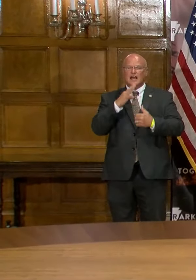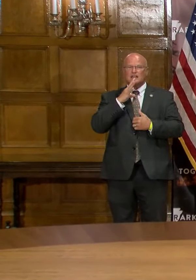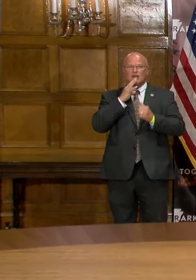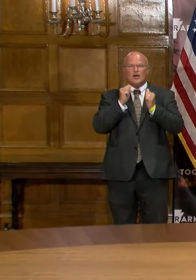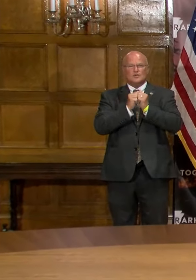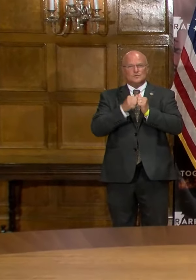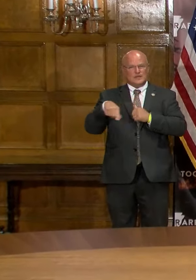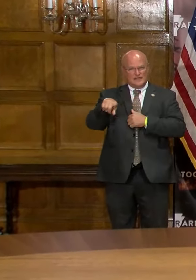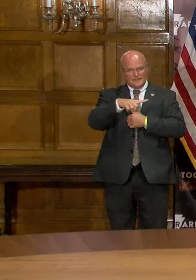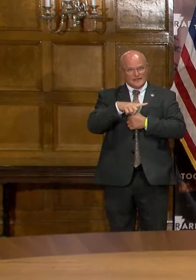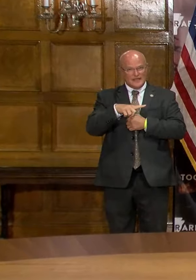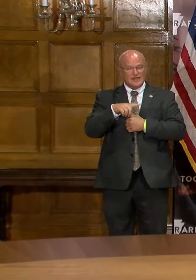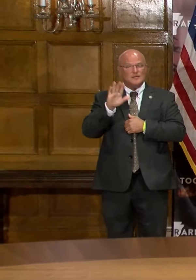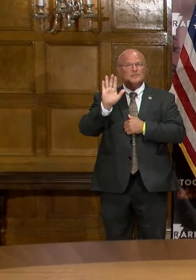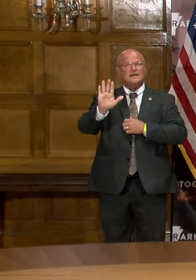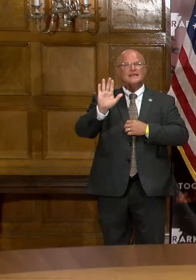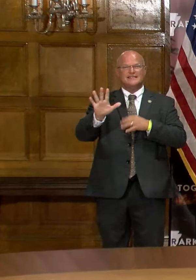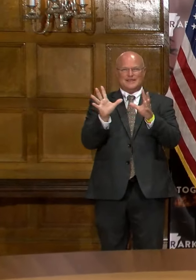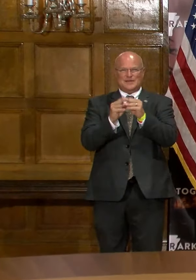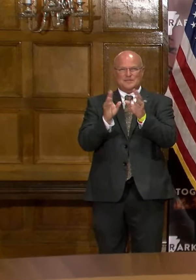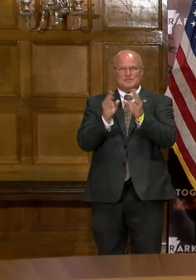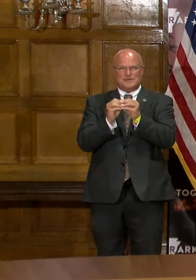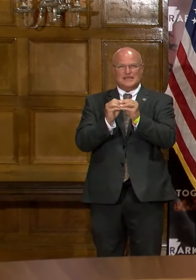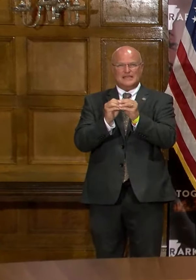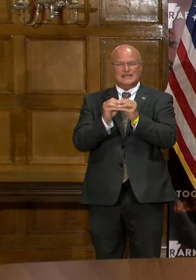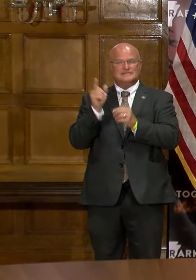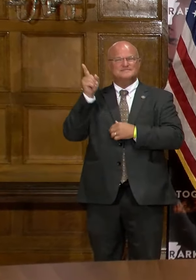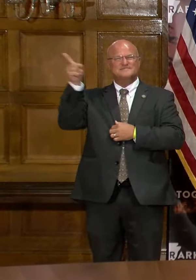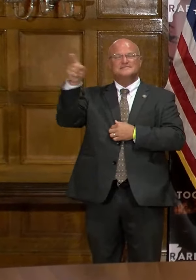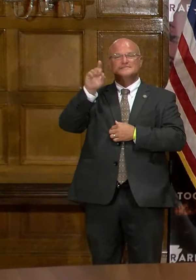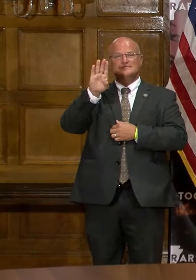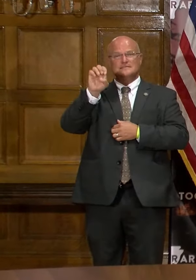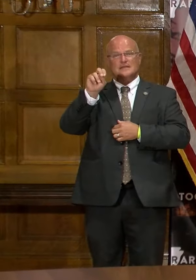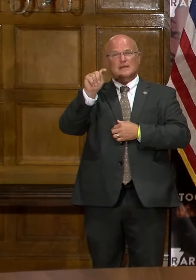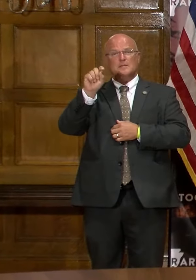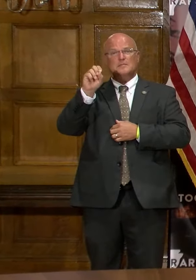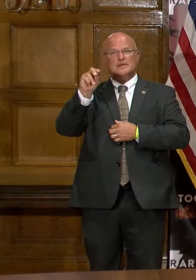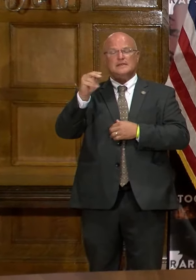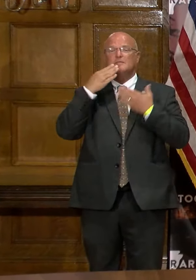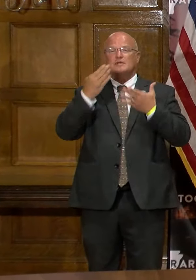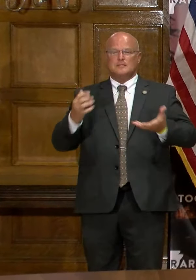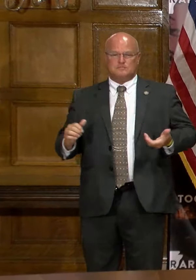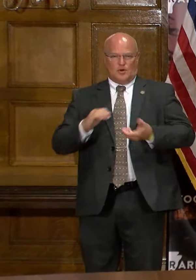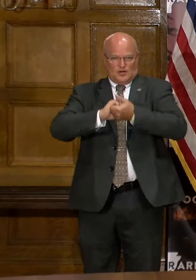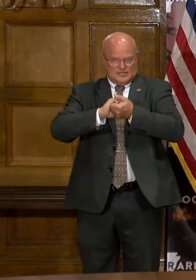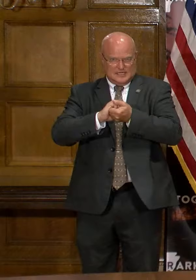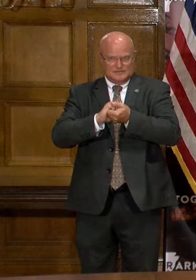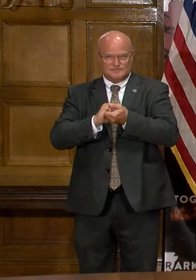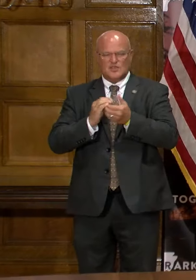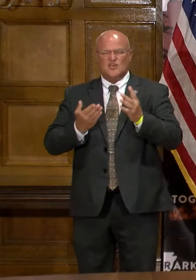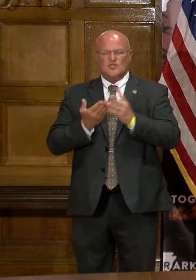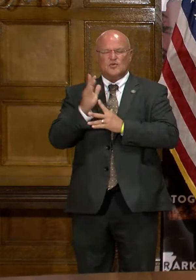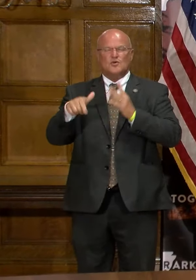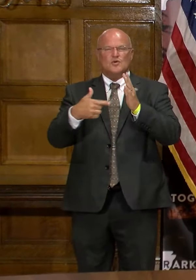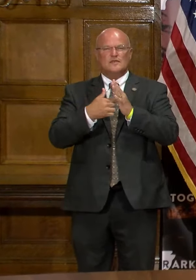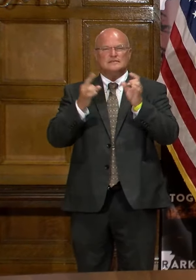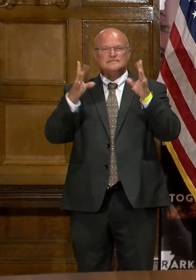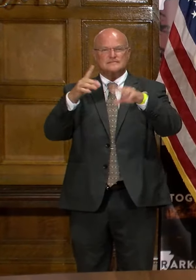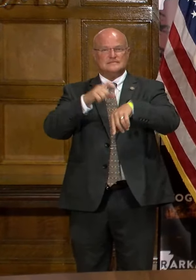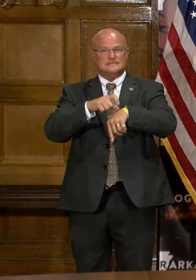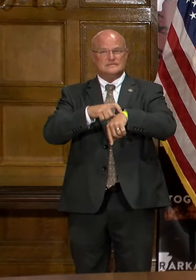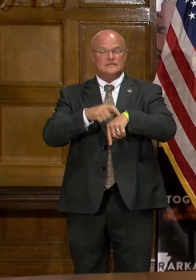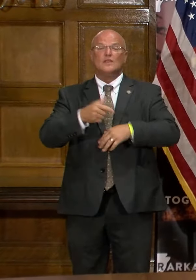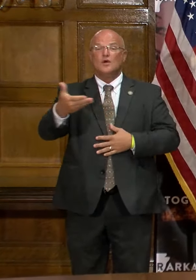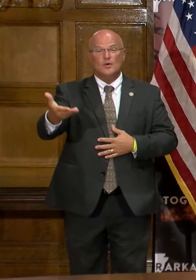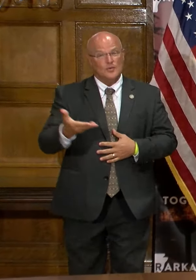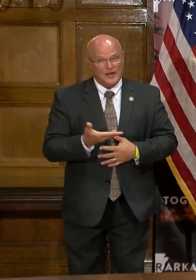to earlier at their meetings in Benton, and I appreciate their partnership through all of this. Welcome.